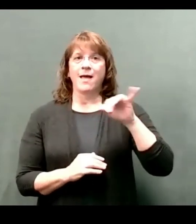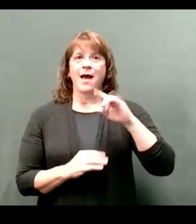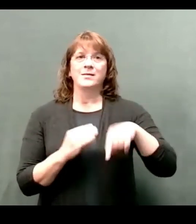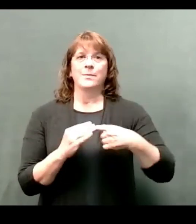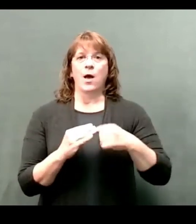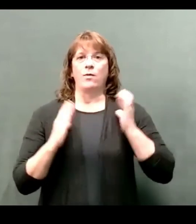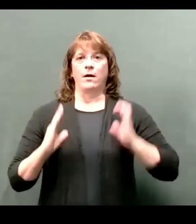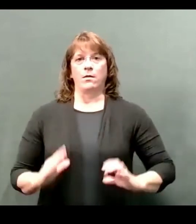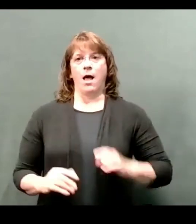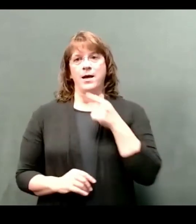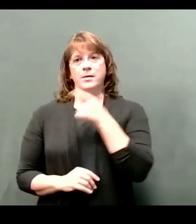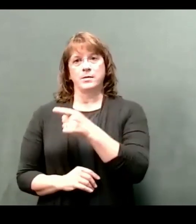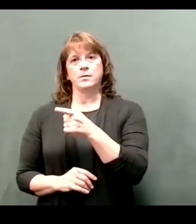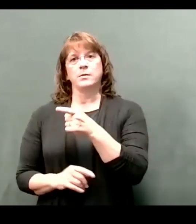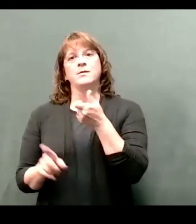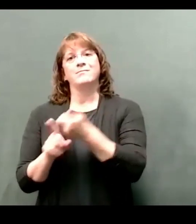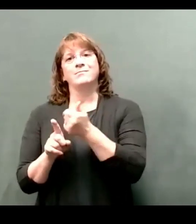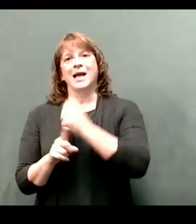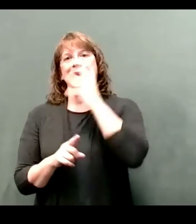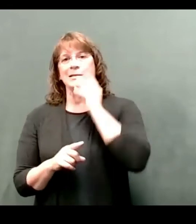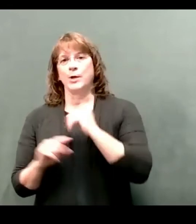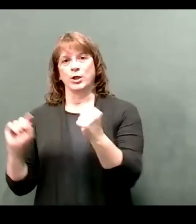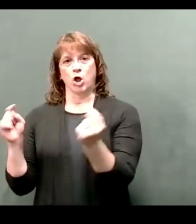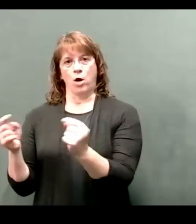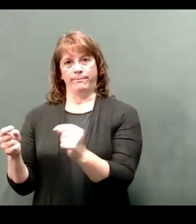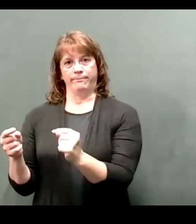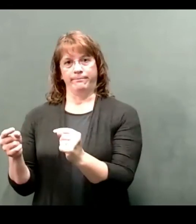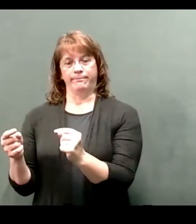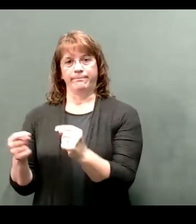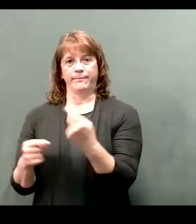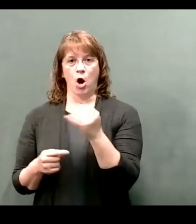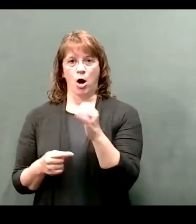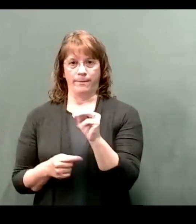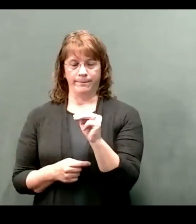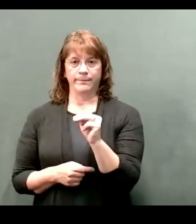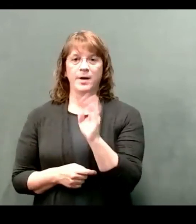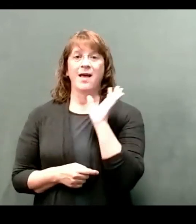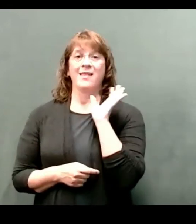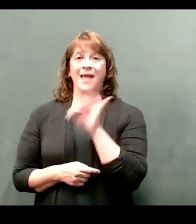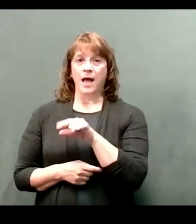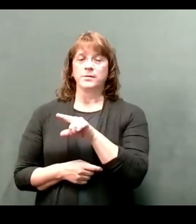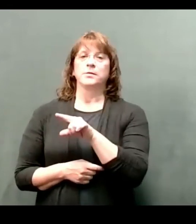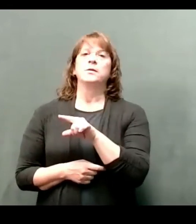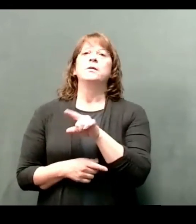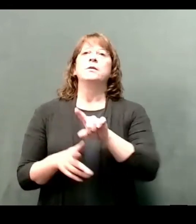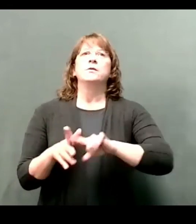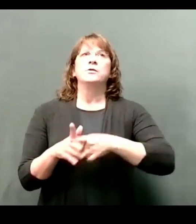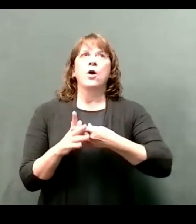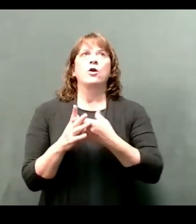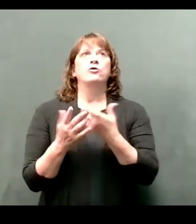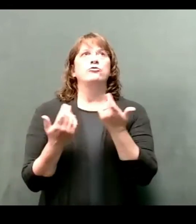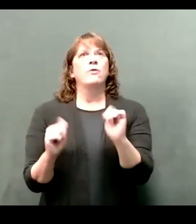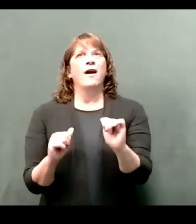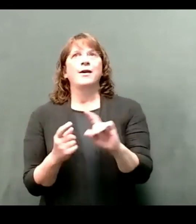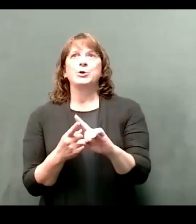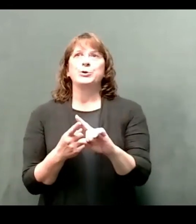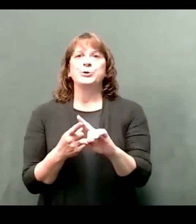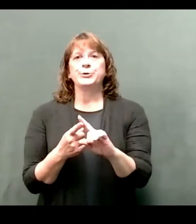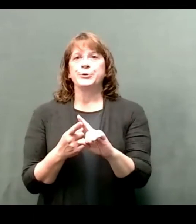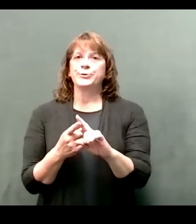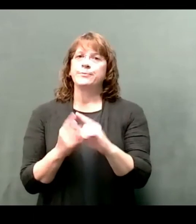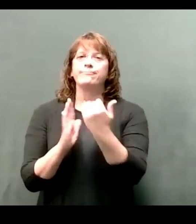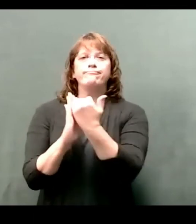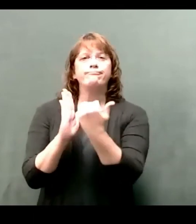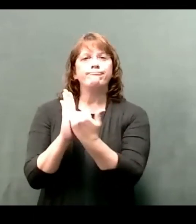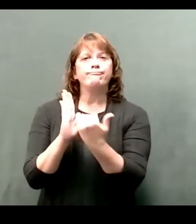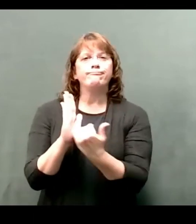thinking about the client who experienced harm. This is where we are going to start trying to